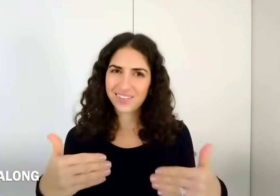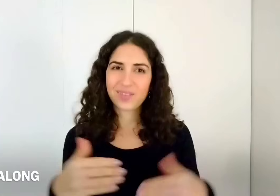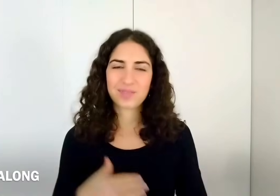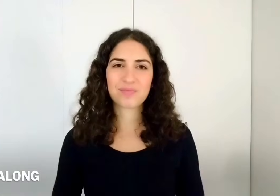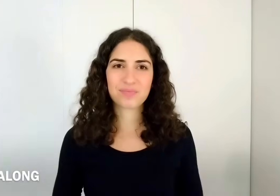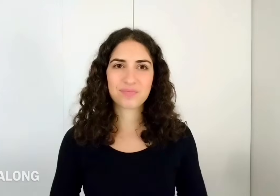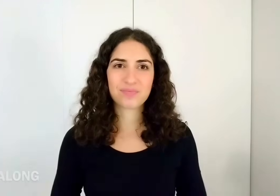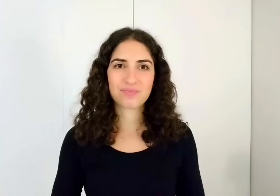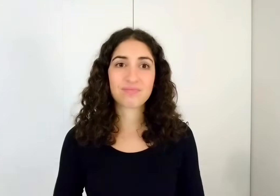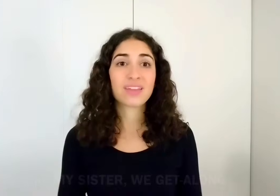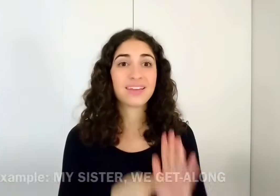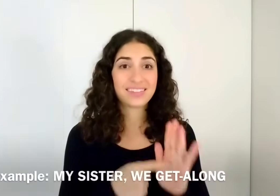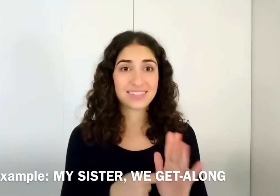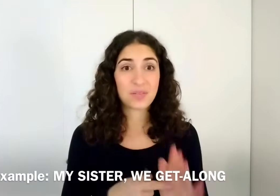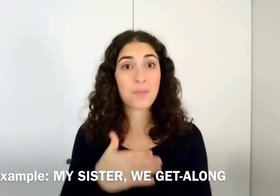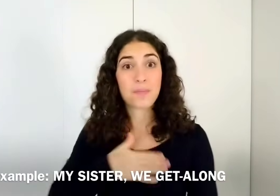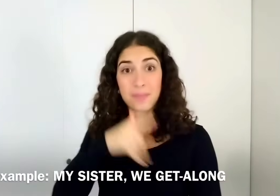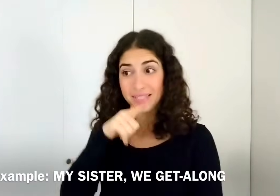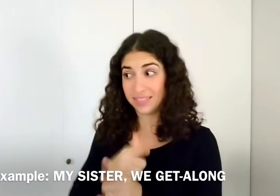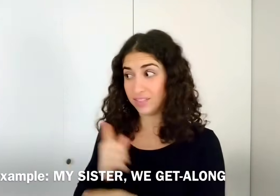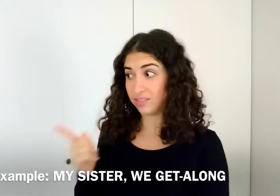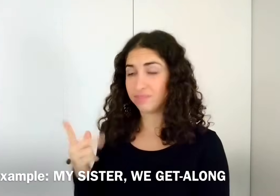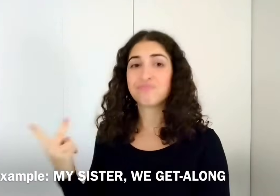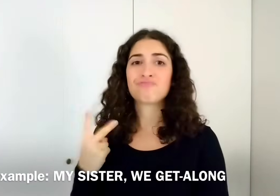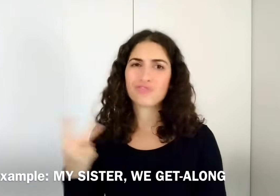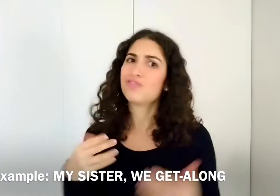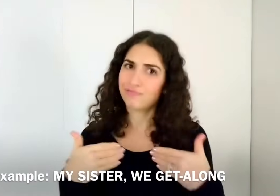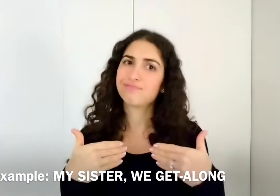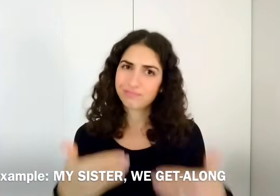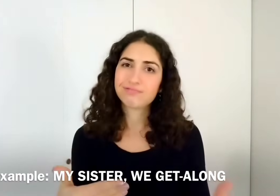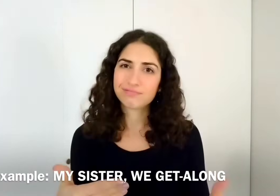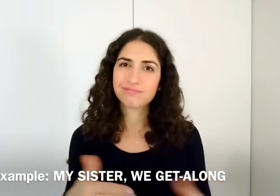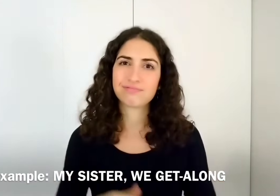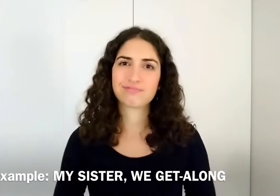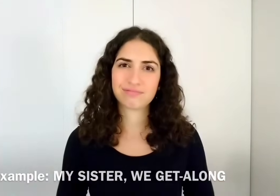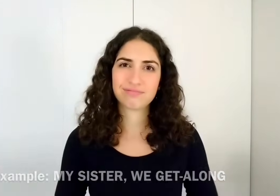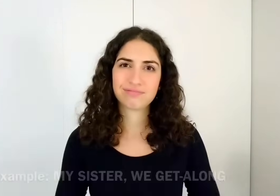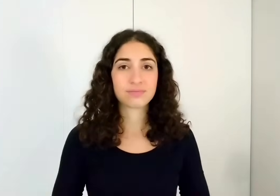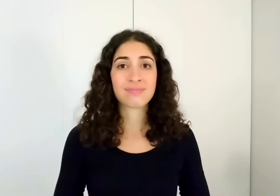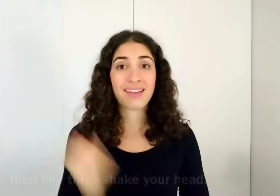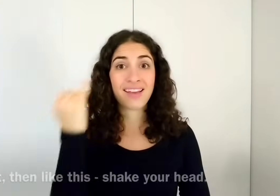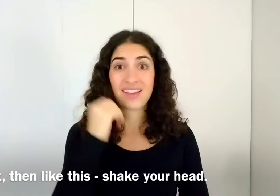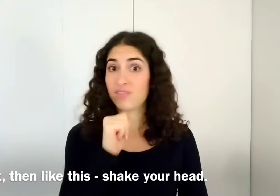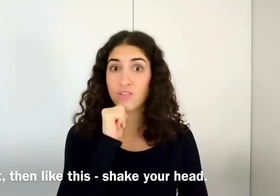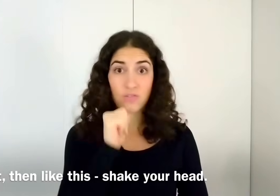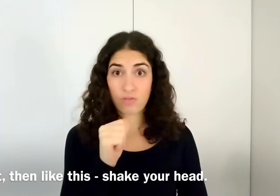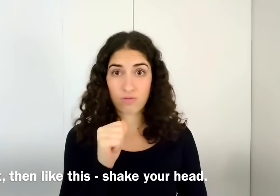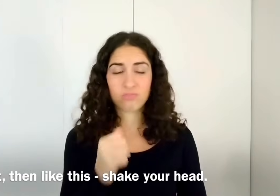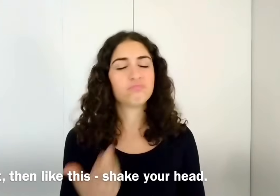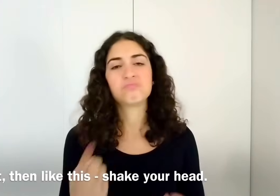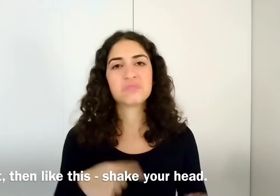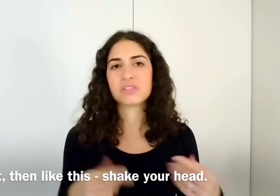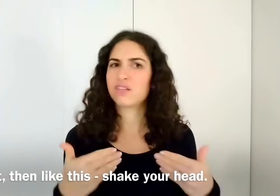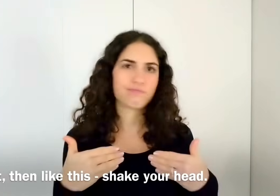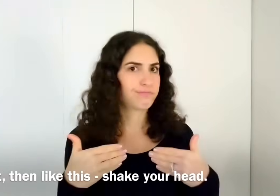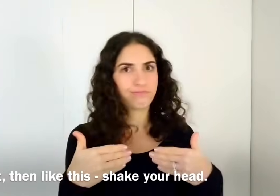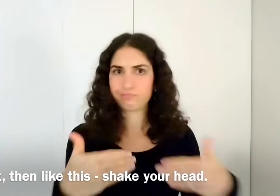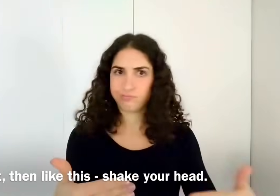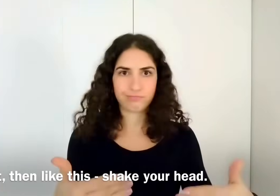They get along. For example, my sister, we get along. And if you don't get along,